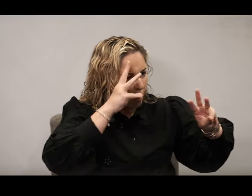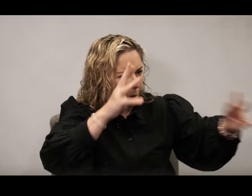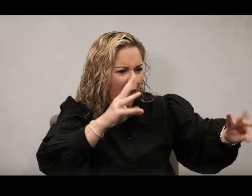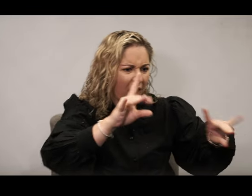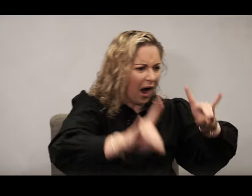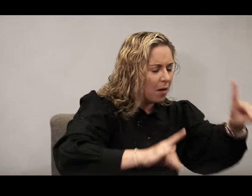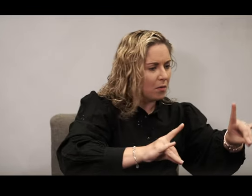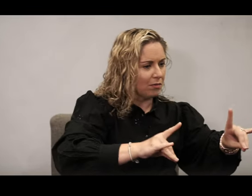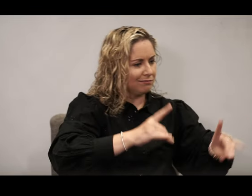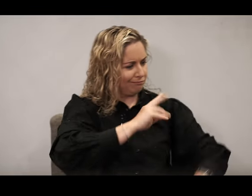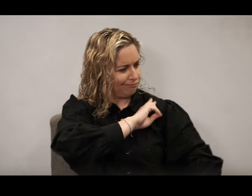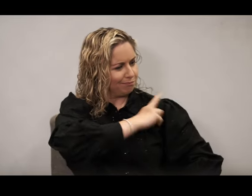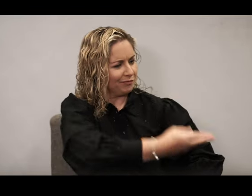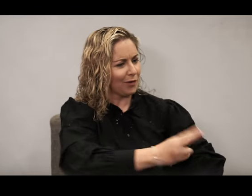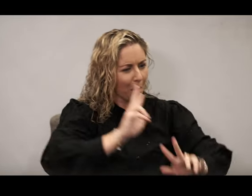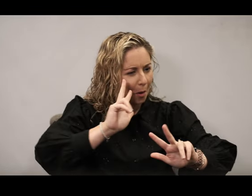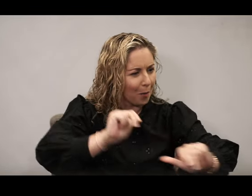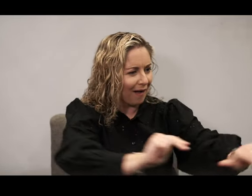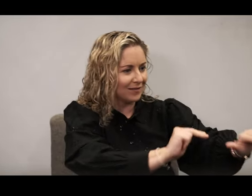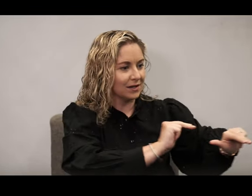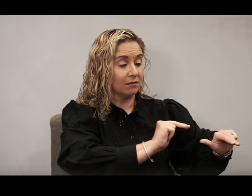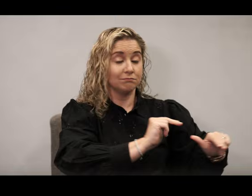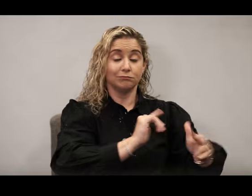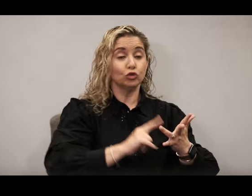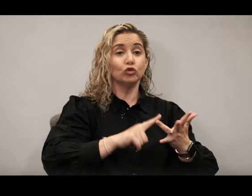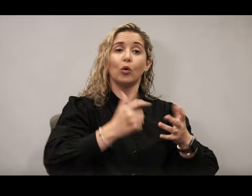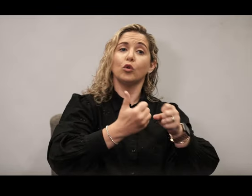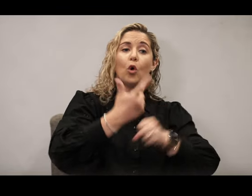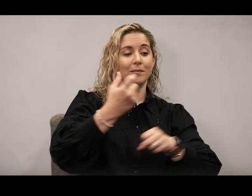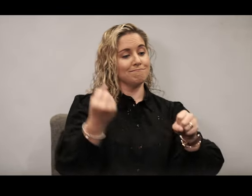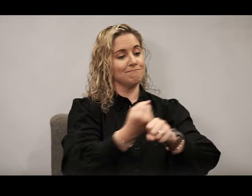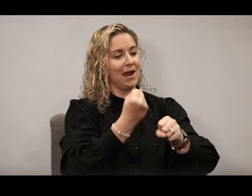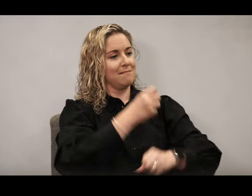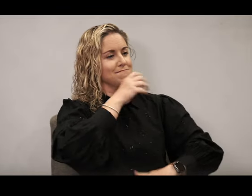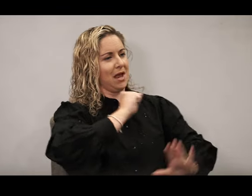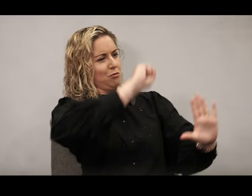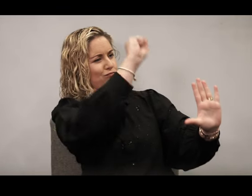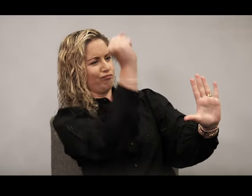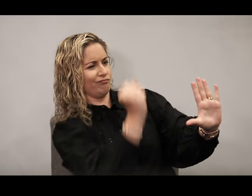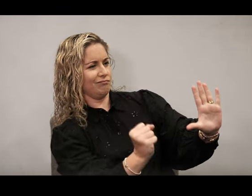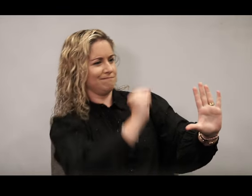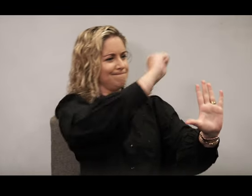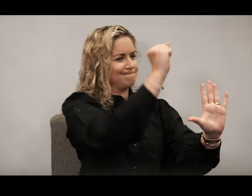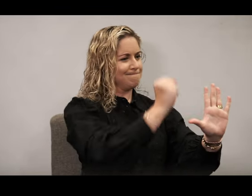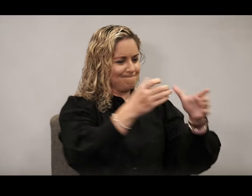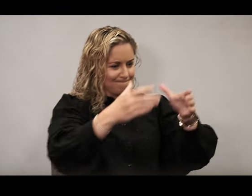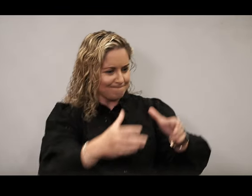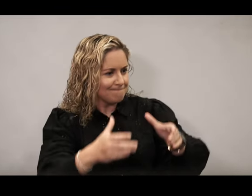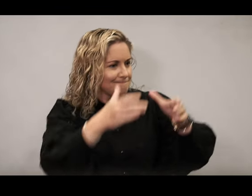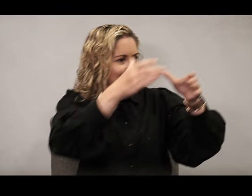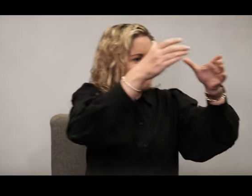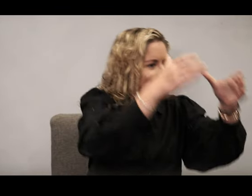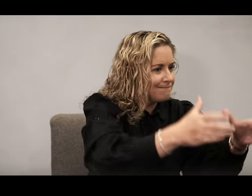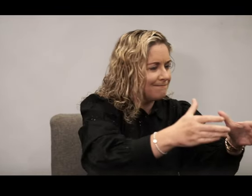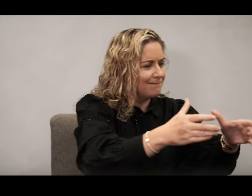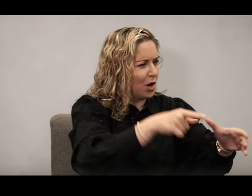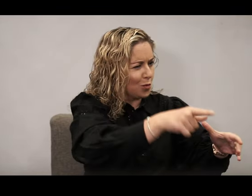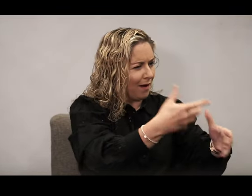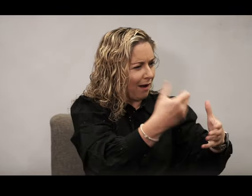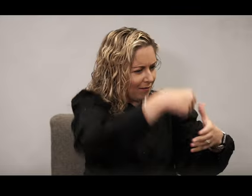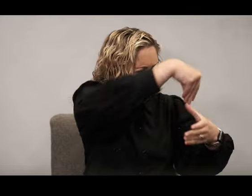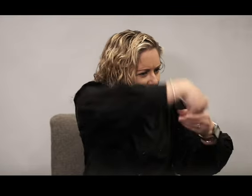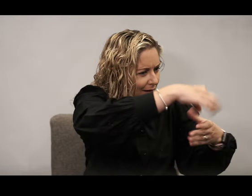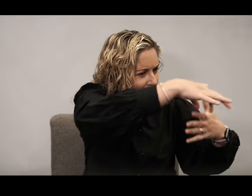the ground." So God created mankind in his own image. In the image of God, he created them. Male